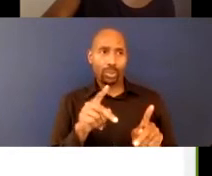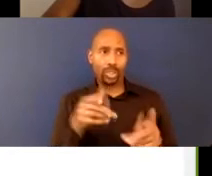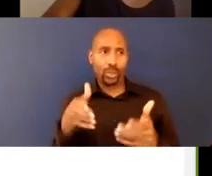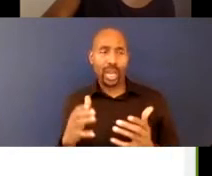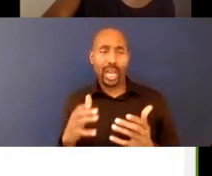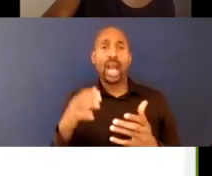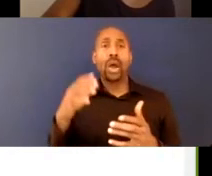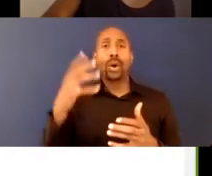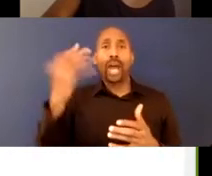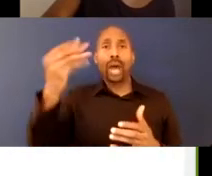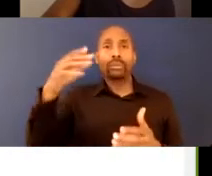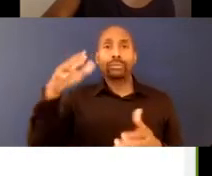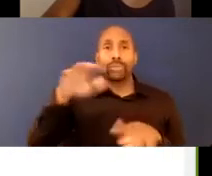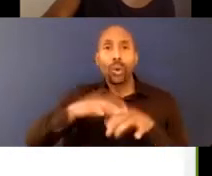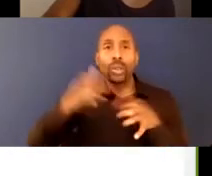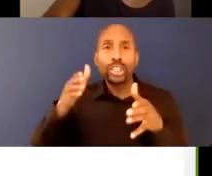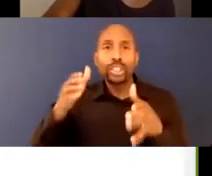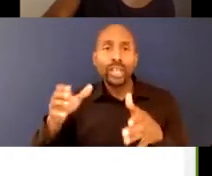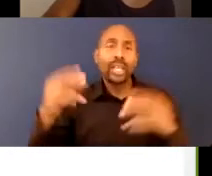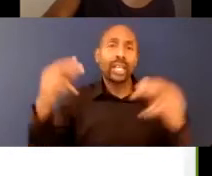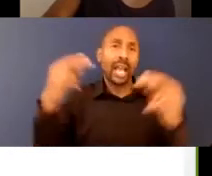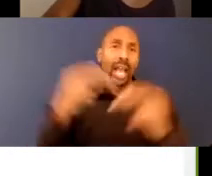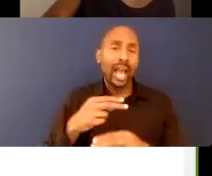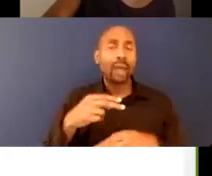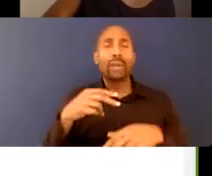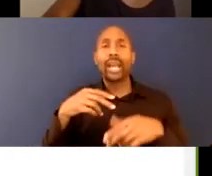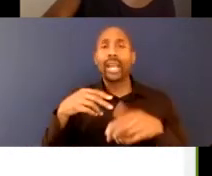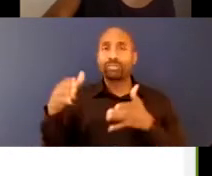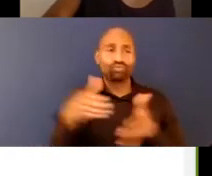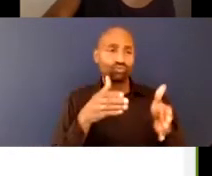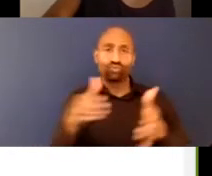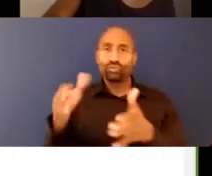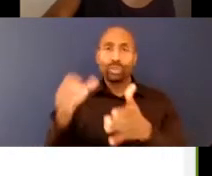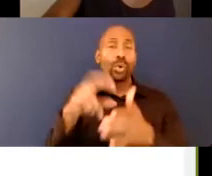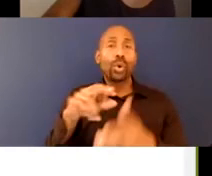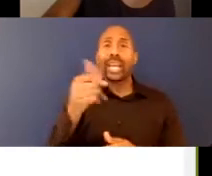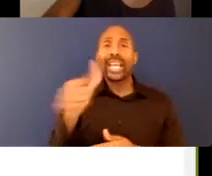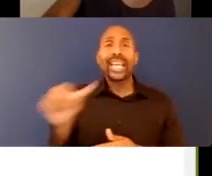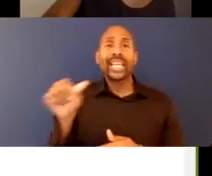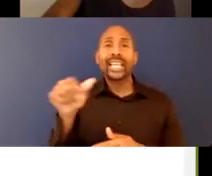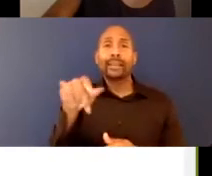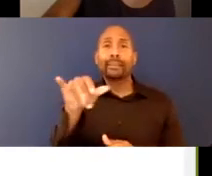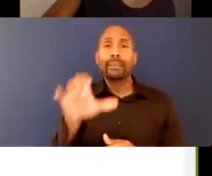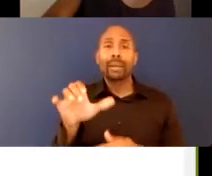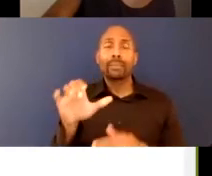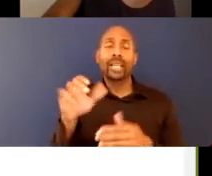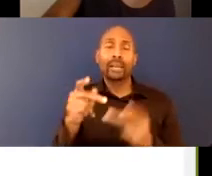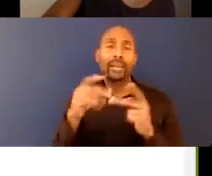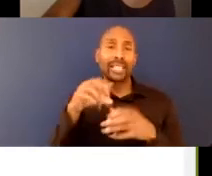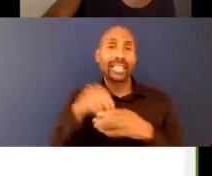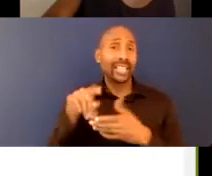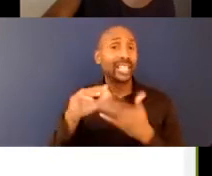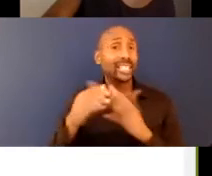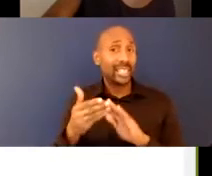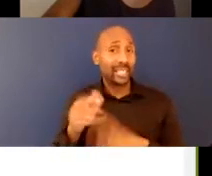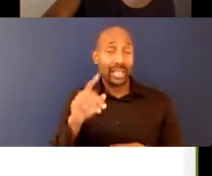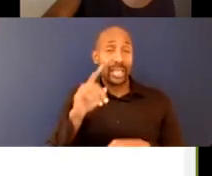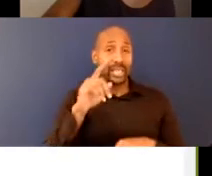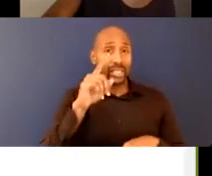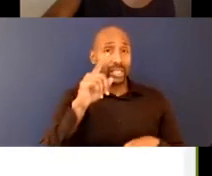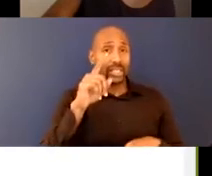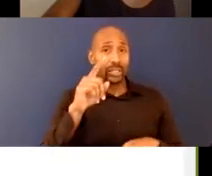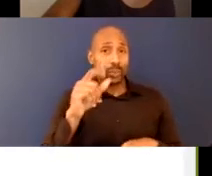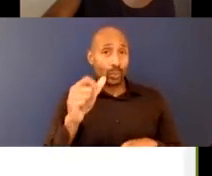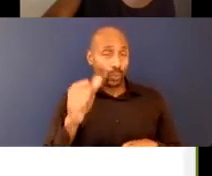on the streets, highways, thoroughfares, or public places in this city, shall not therein or